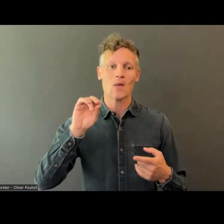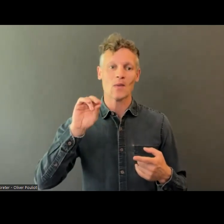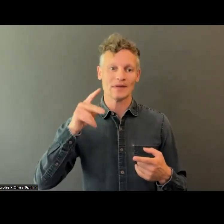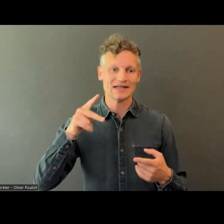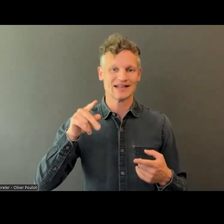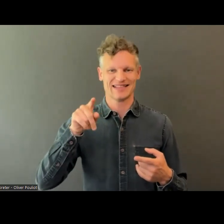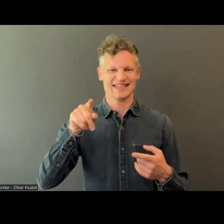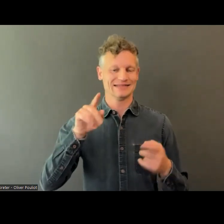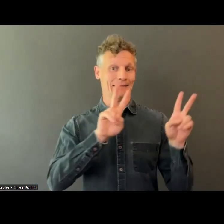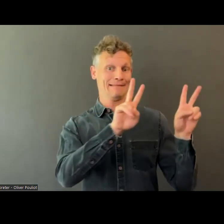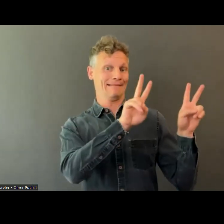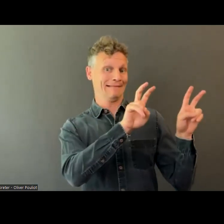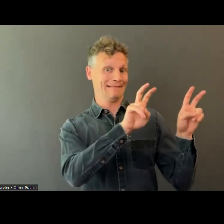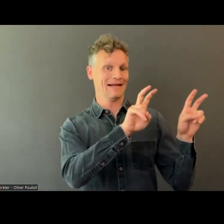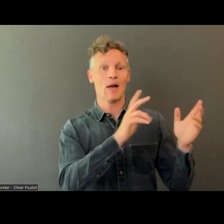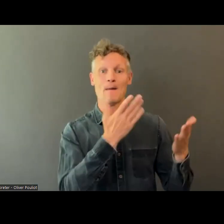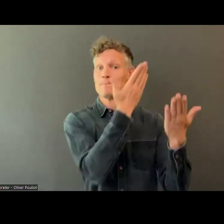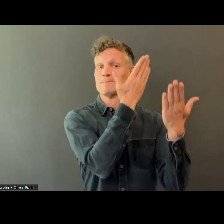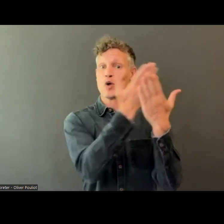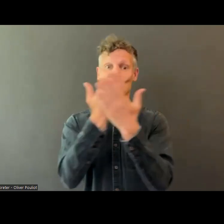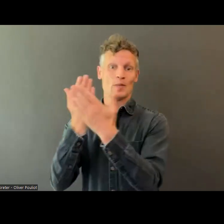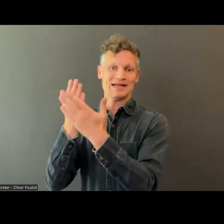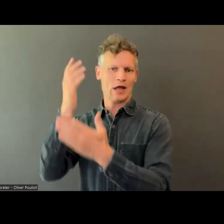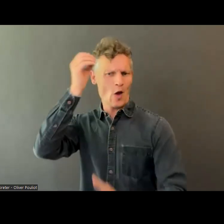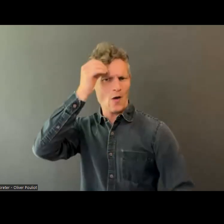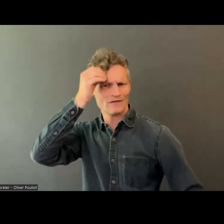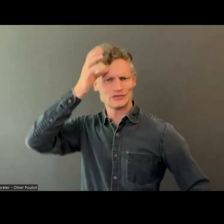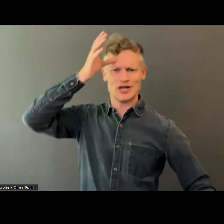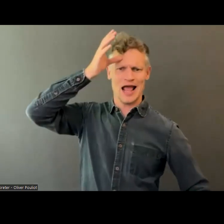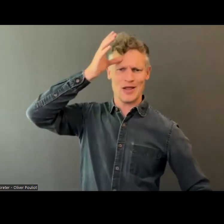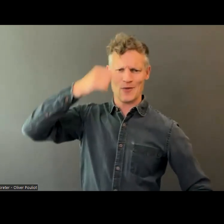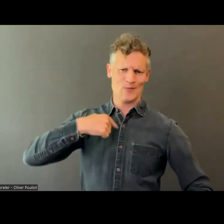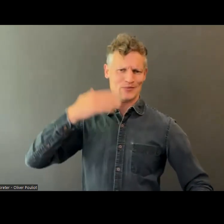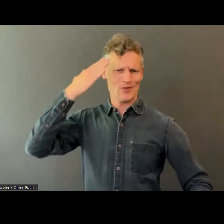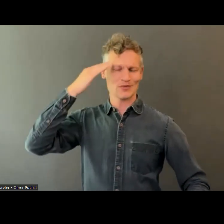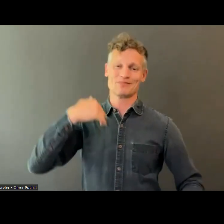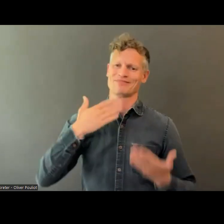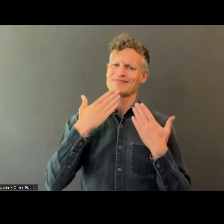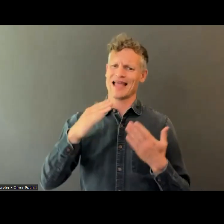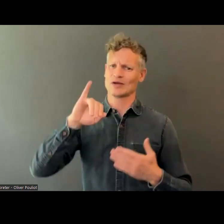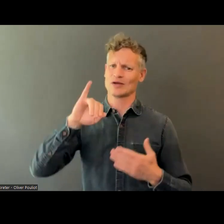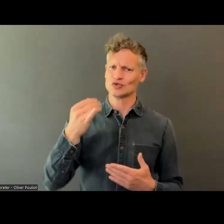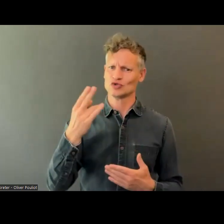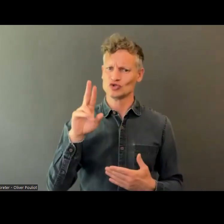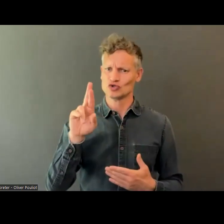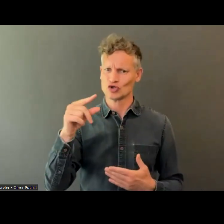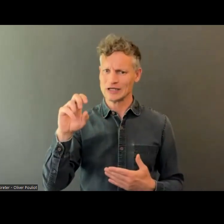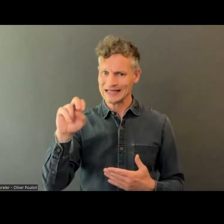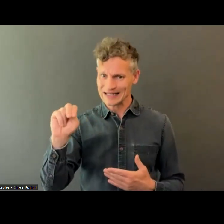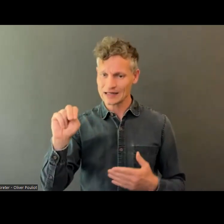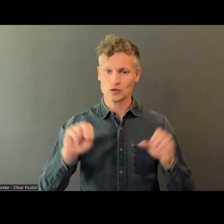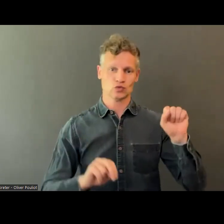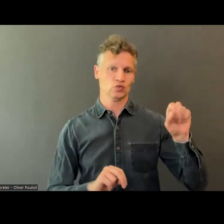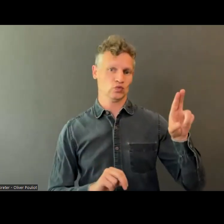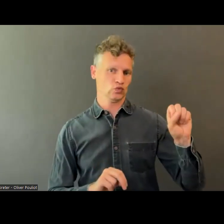procurement aficionado. So I would very much like to thank Jürgen and Susan for the privilege to join this